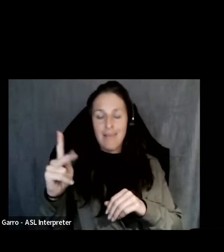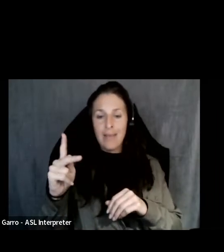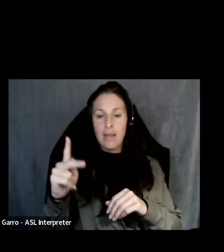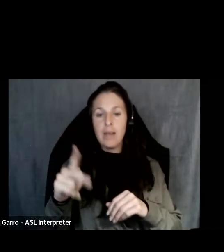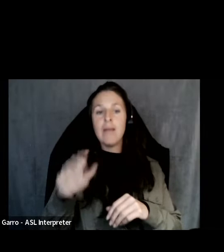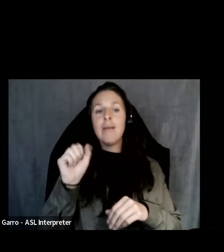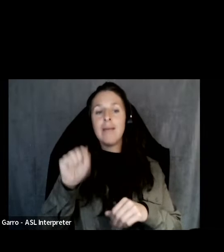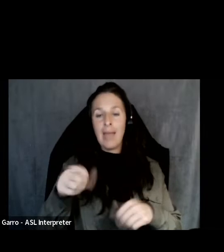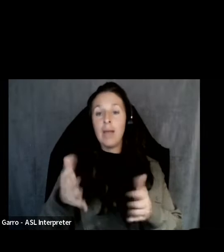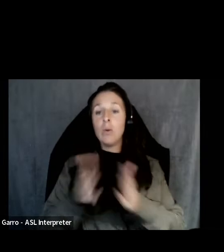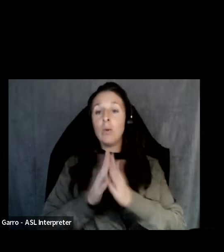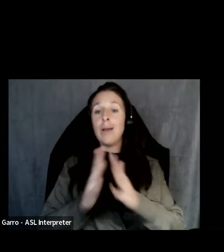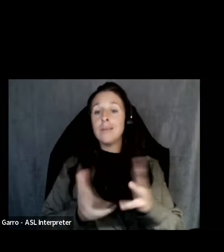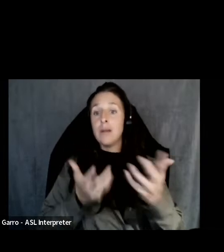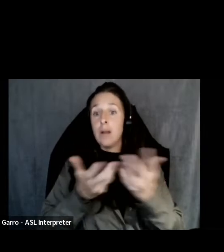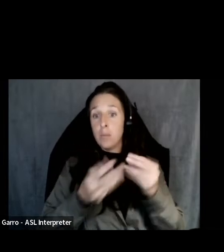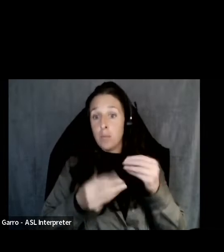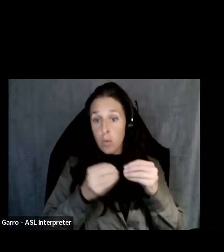by calling